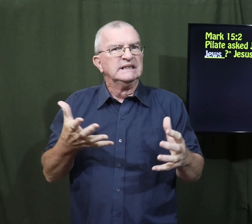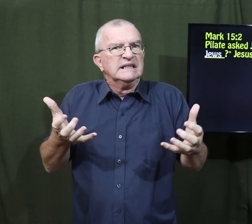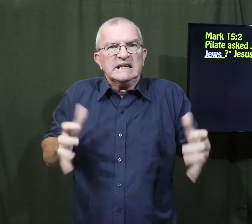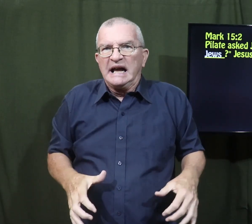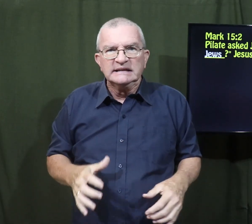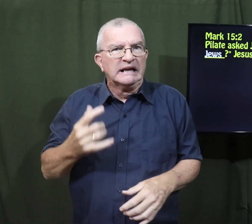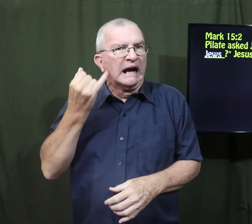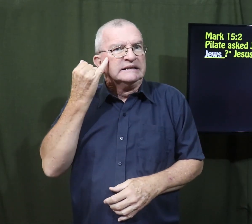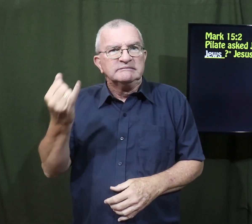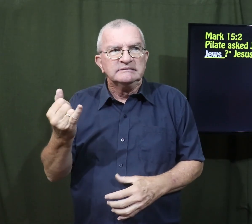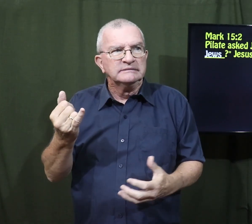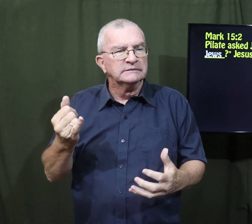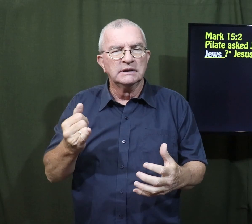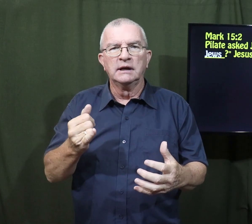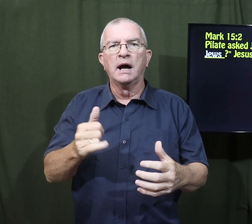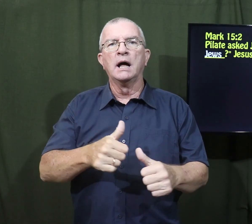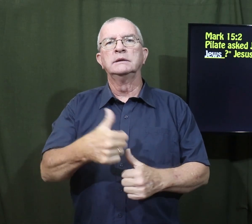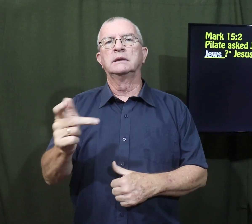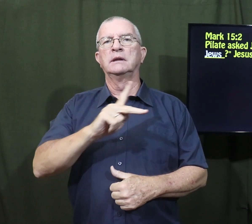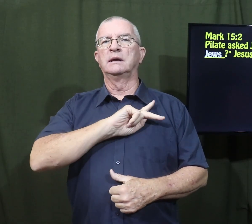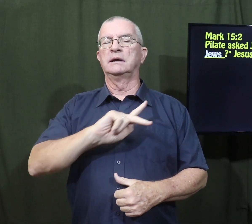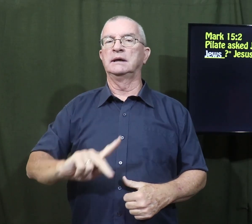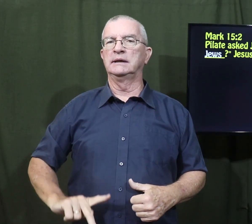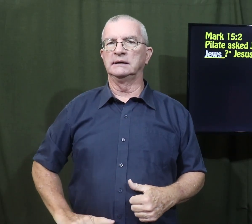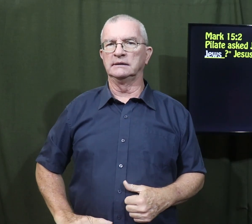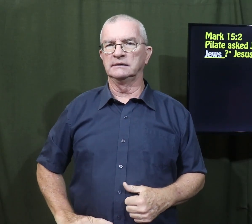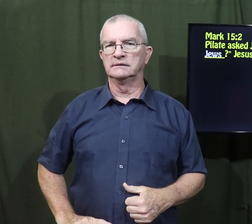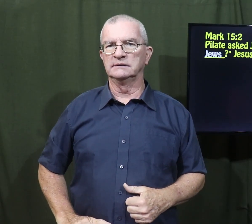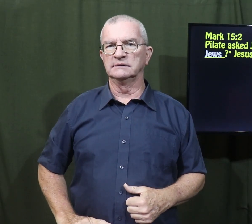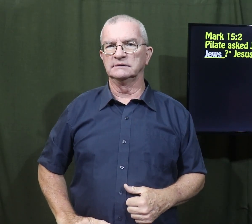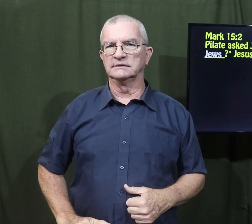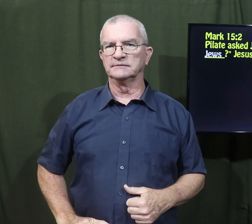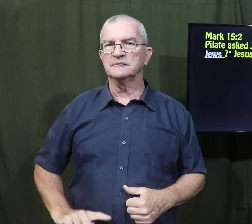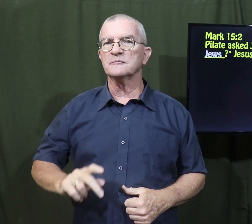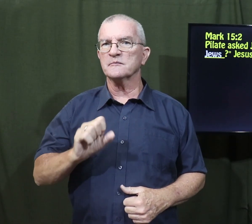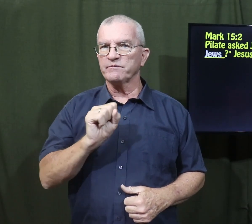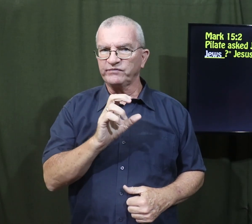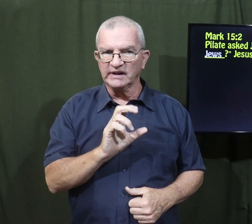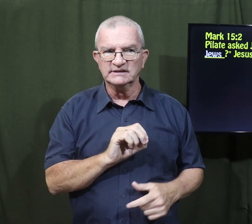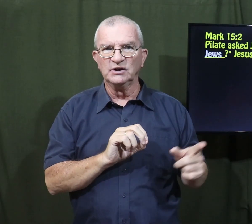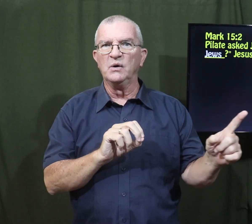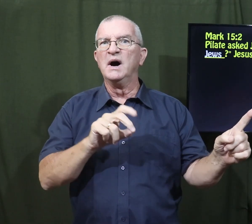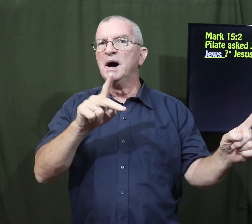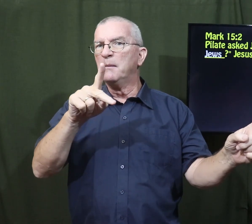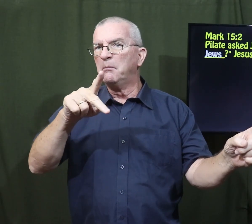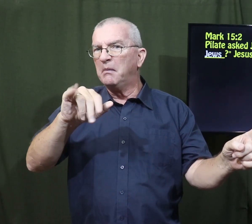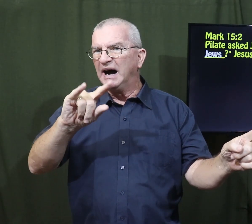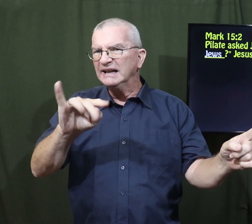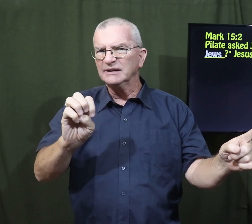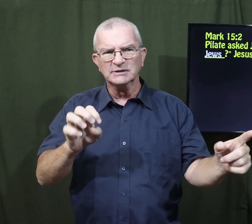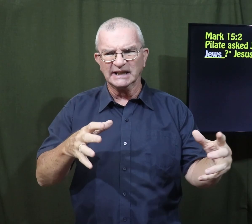And Pilate knows that Herod is paranoid about another king. So Pilate